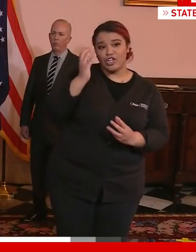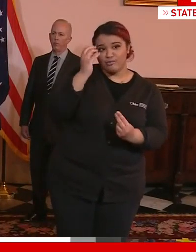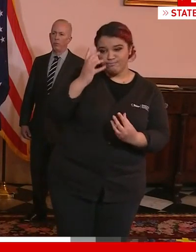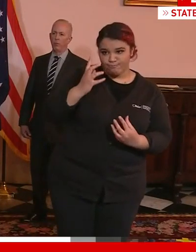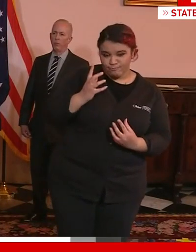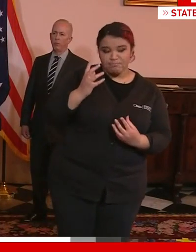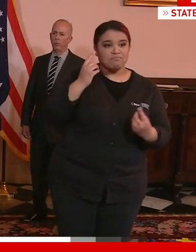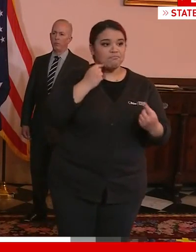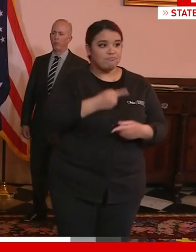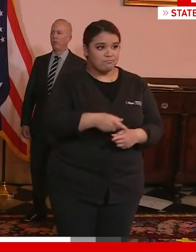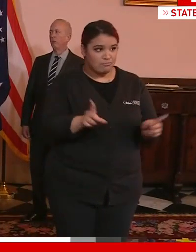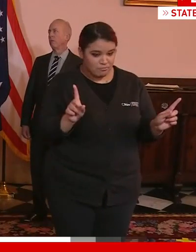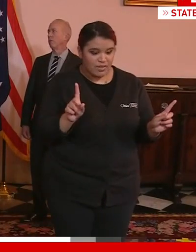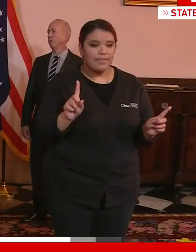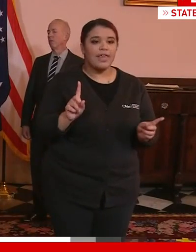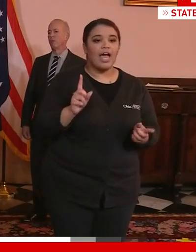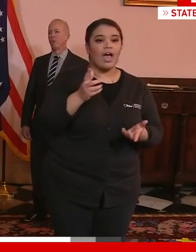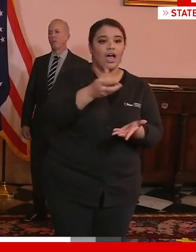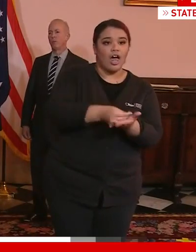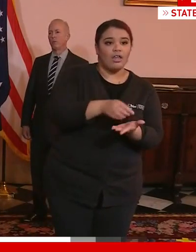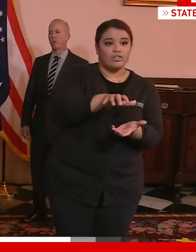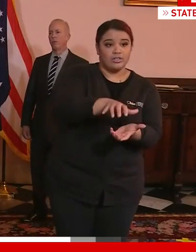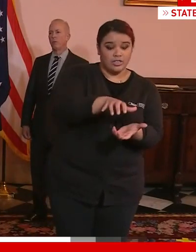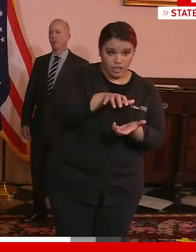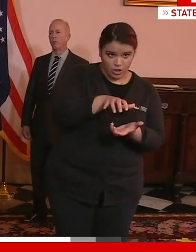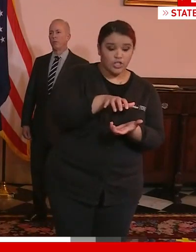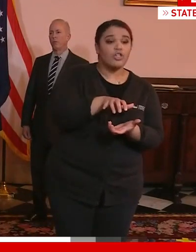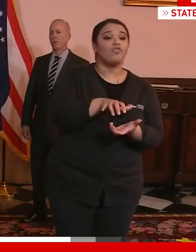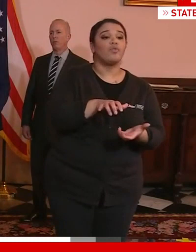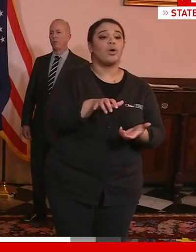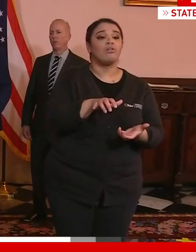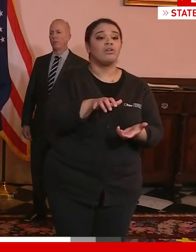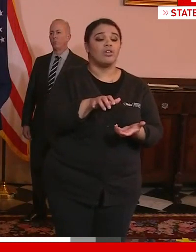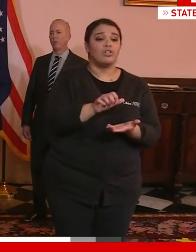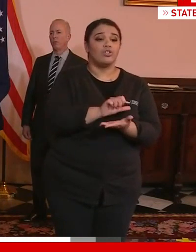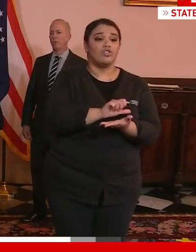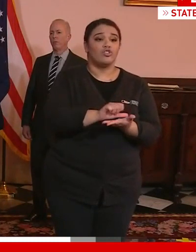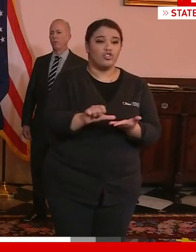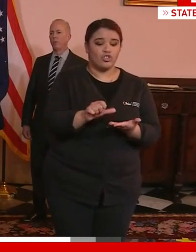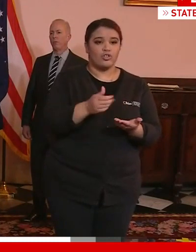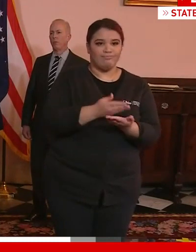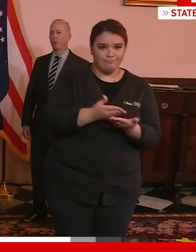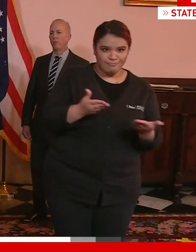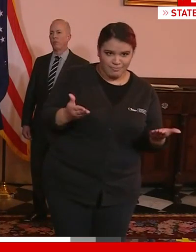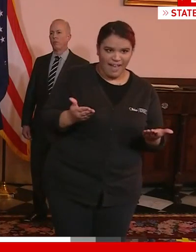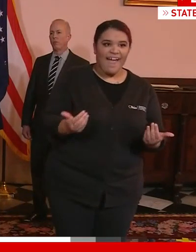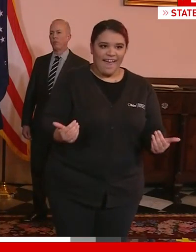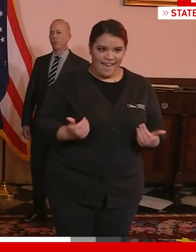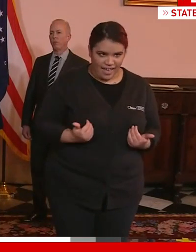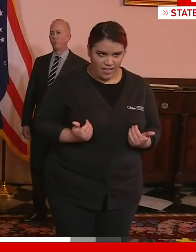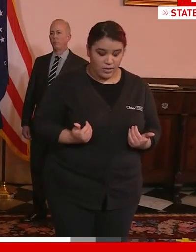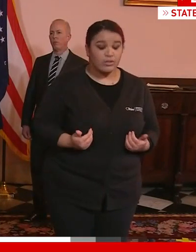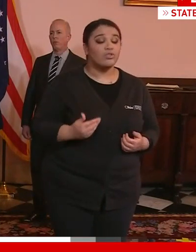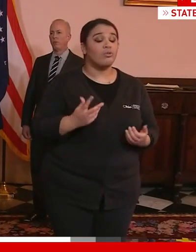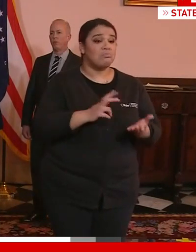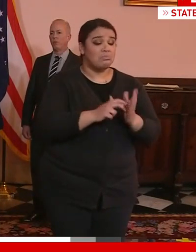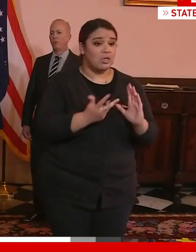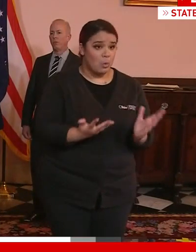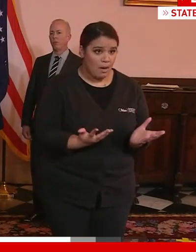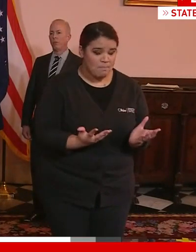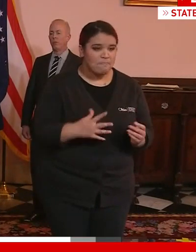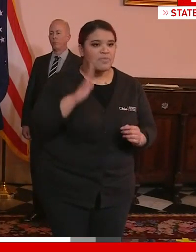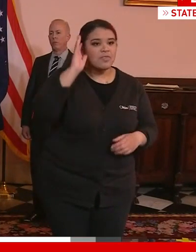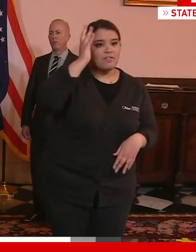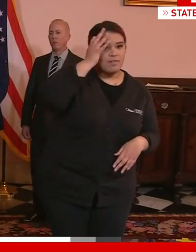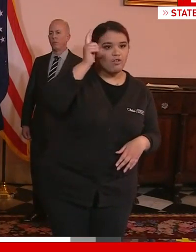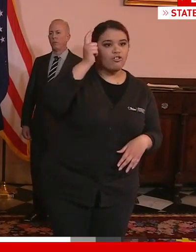our allocation for the Strategic National Stockpile. What that means is that the federal government has allocated for each